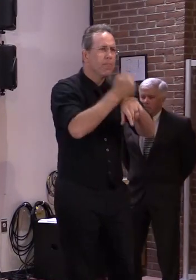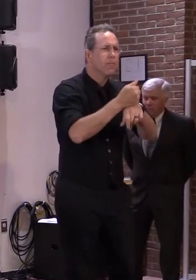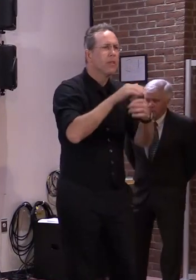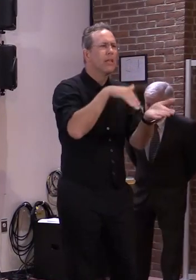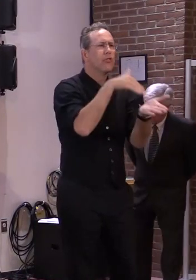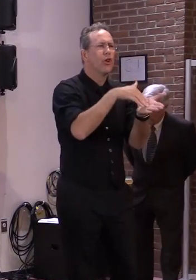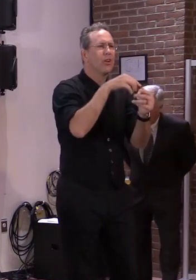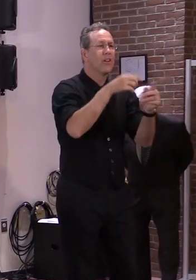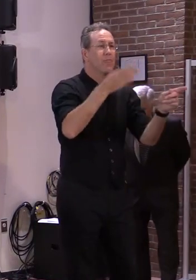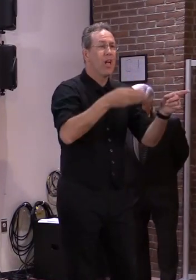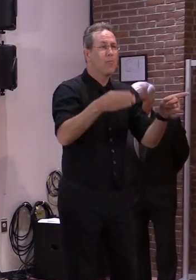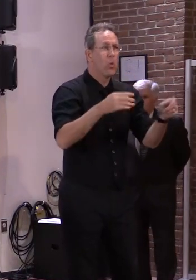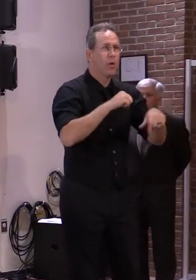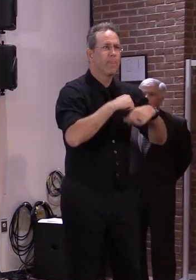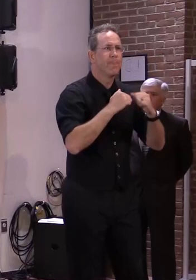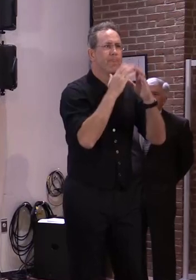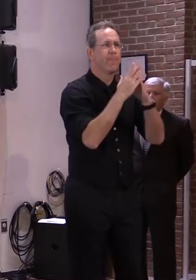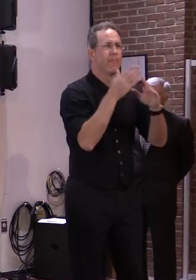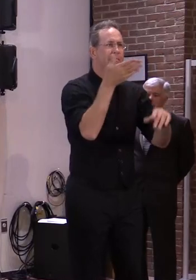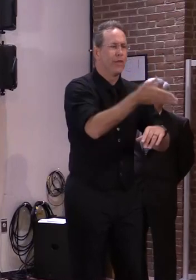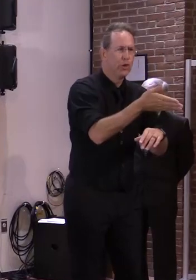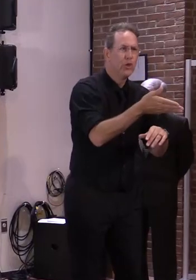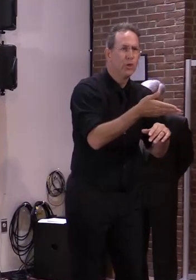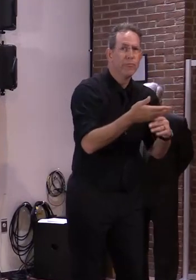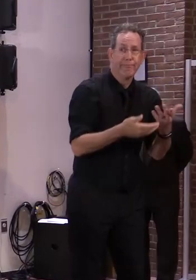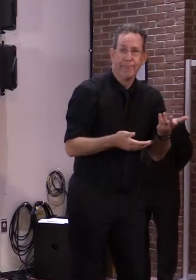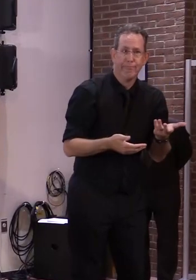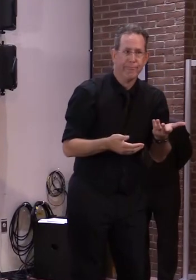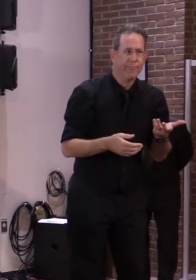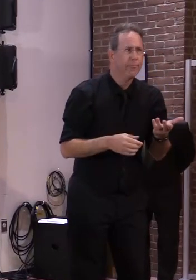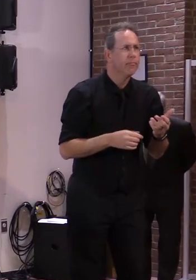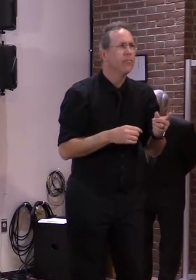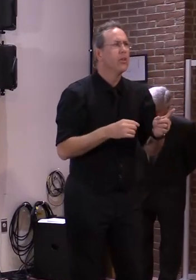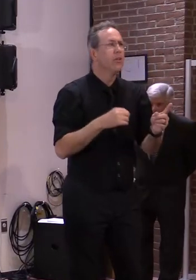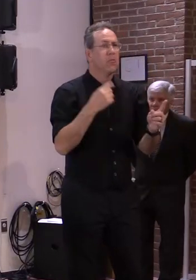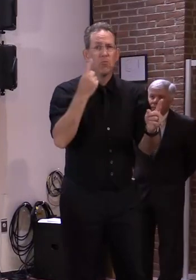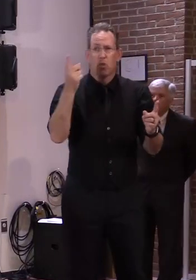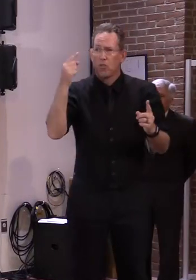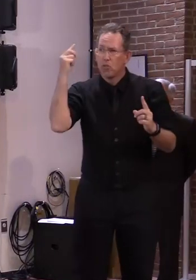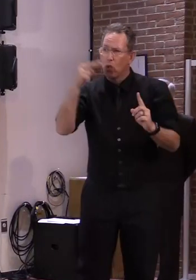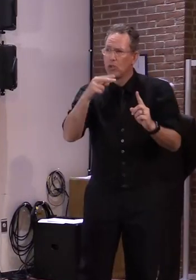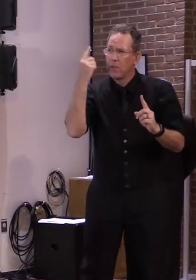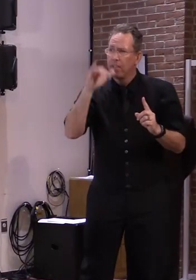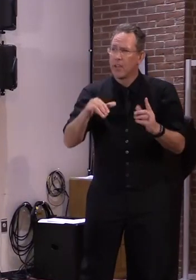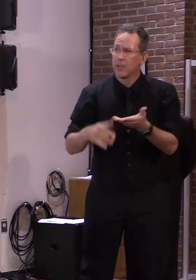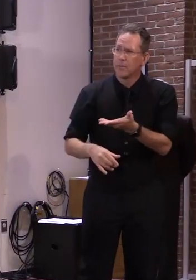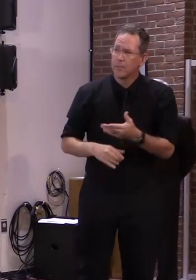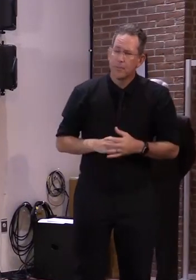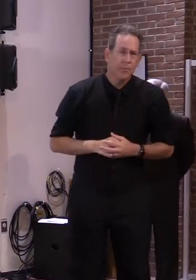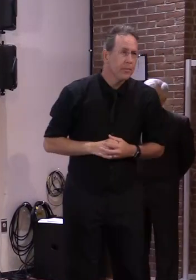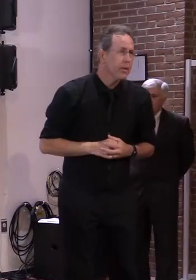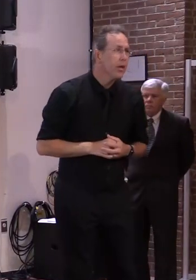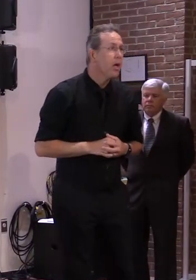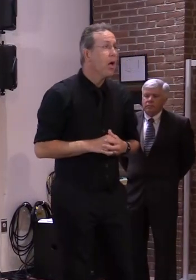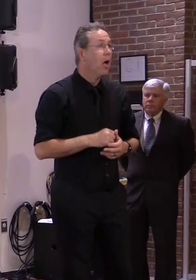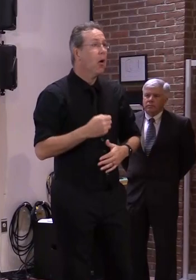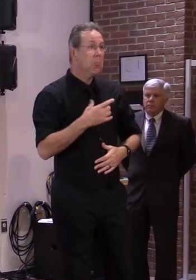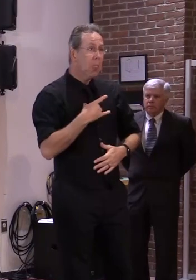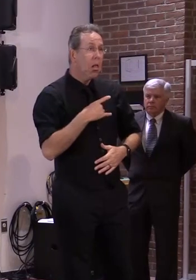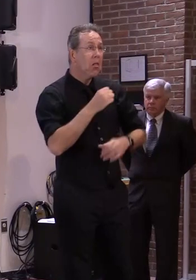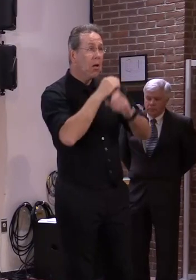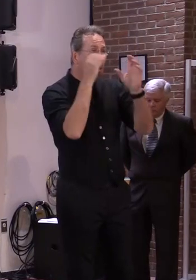Obviously, we highlighted this as an initiative that we'd like to see expanded. We'd